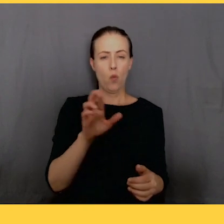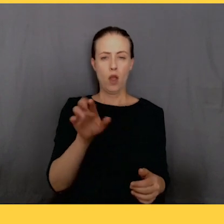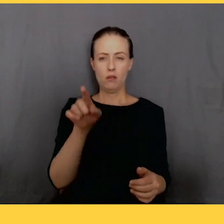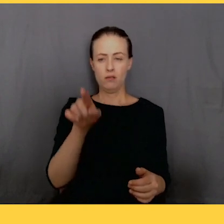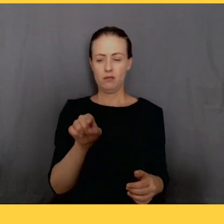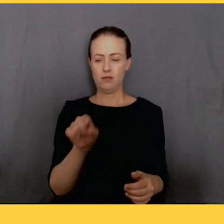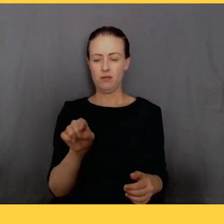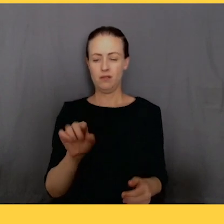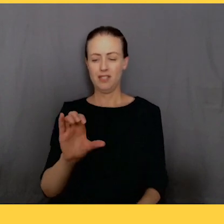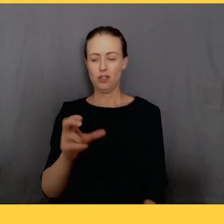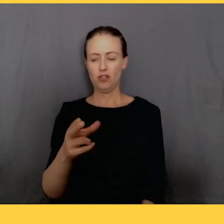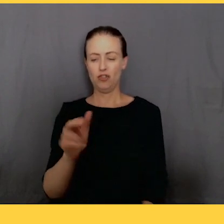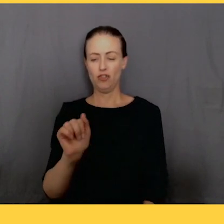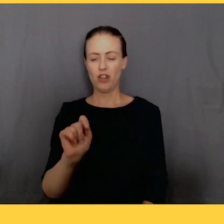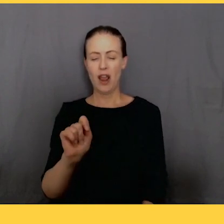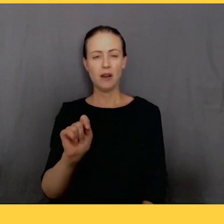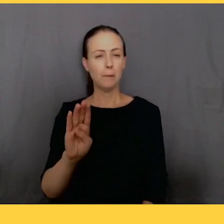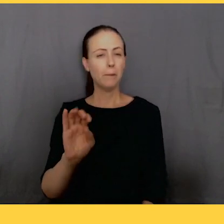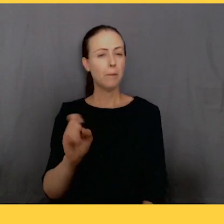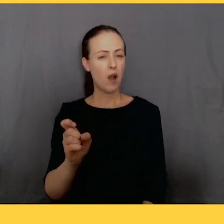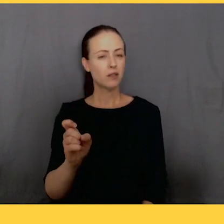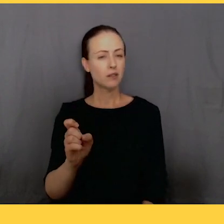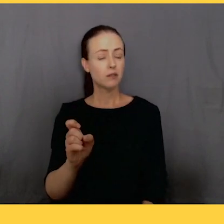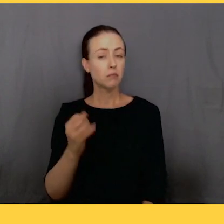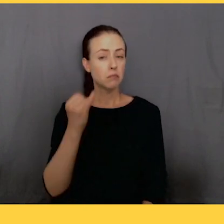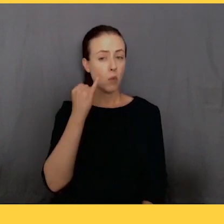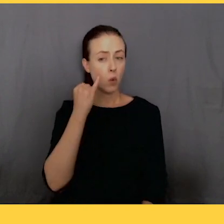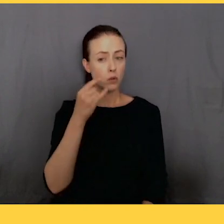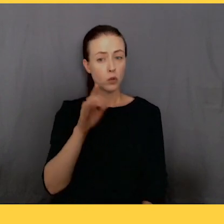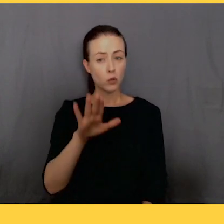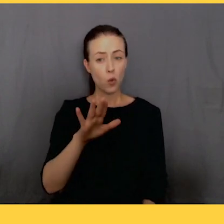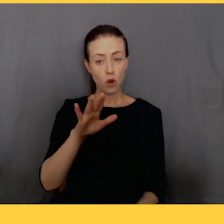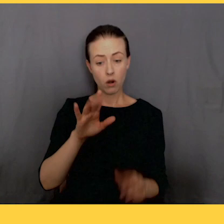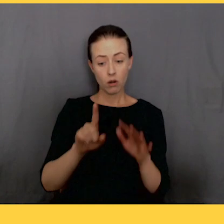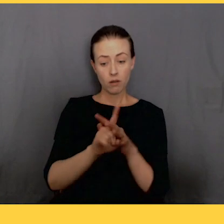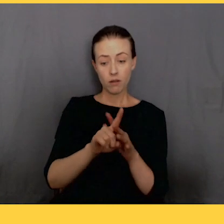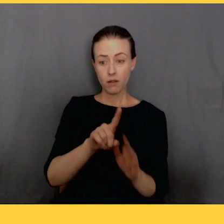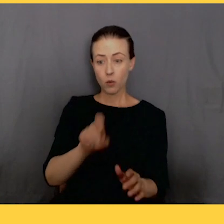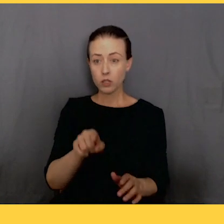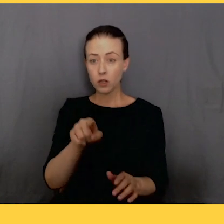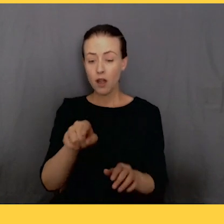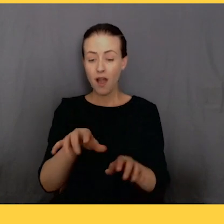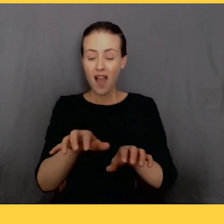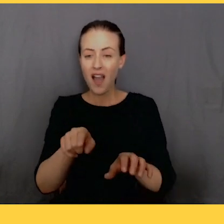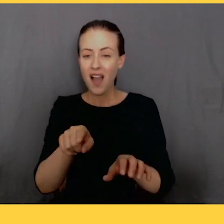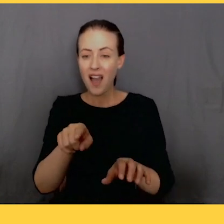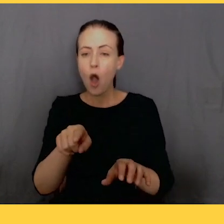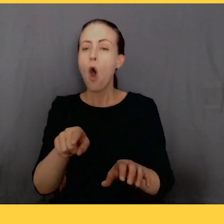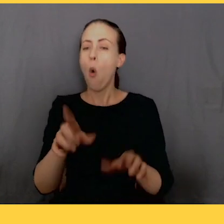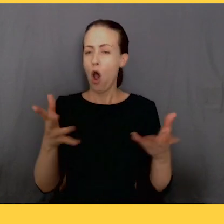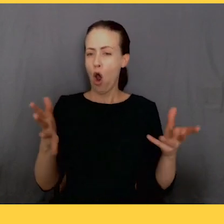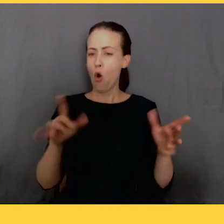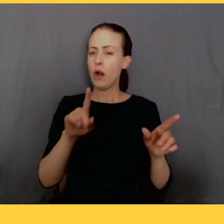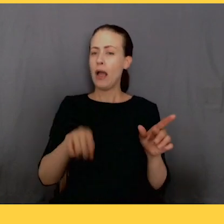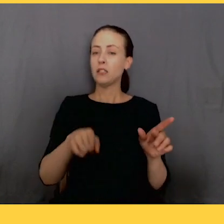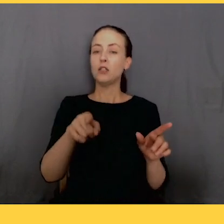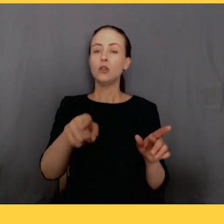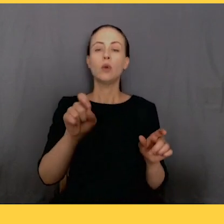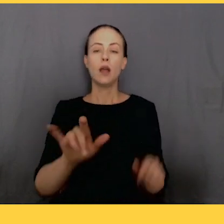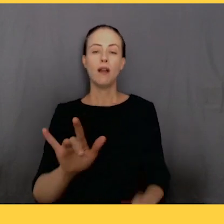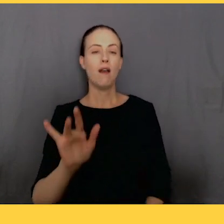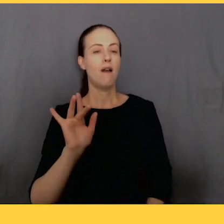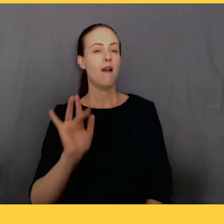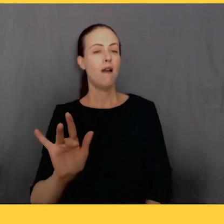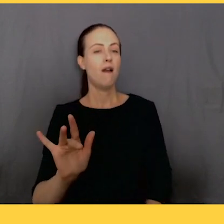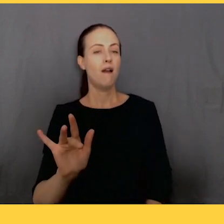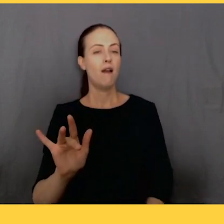side. If there is a similar question already being asked that you would like answered, you can click on the heart icon next to the